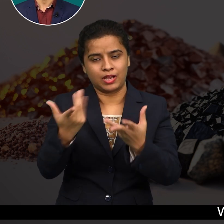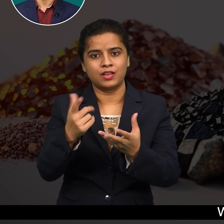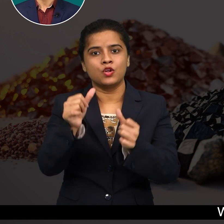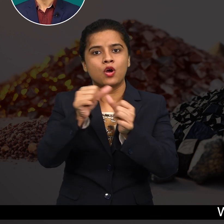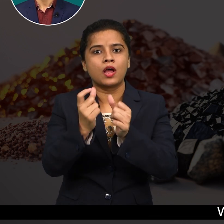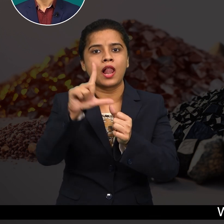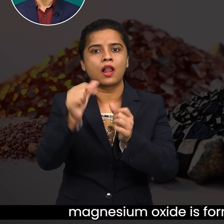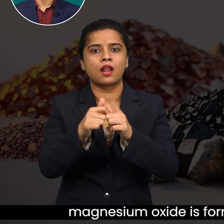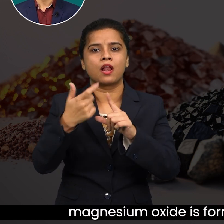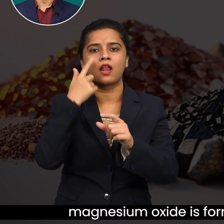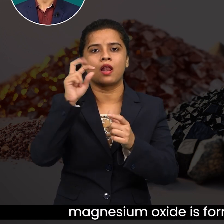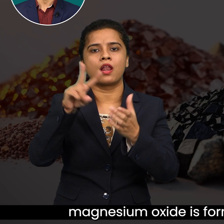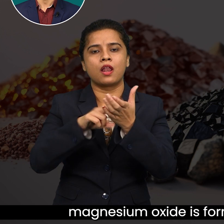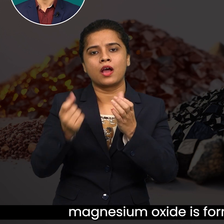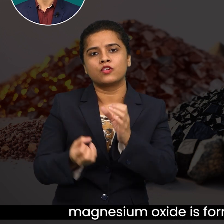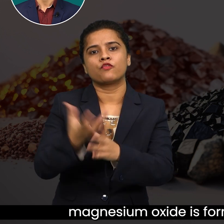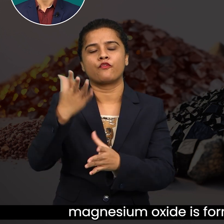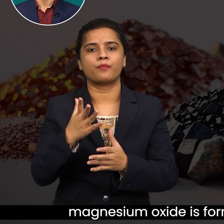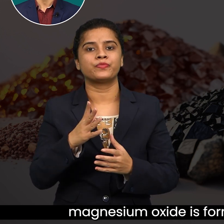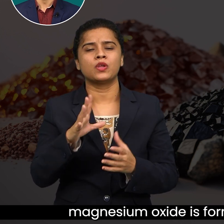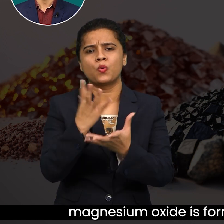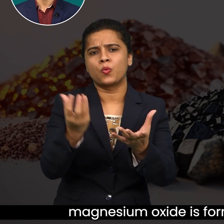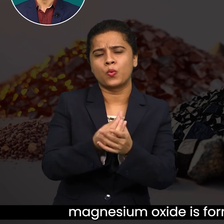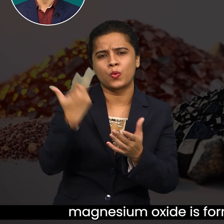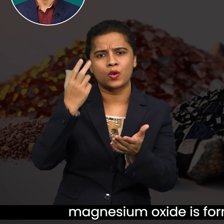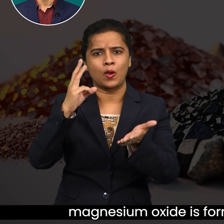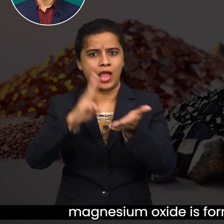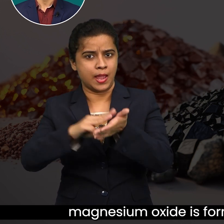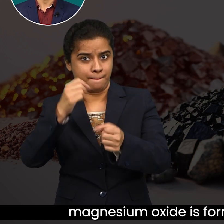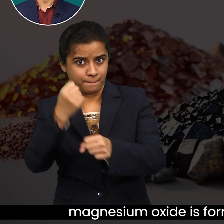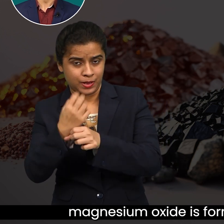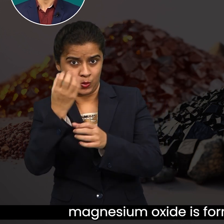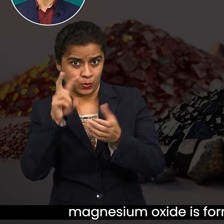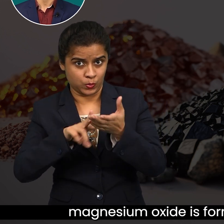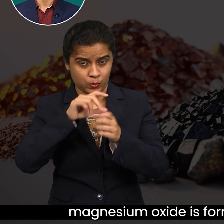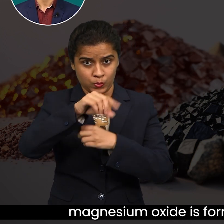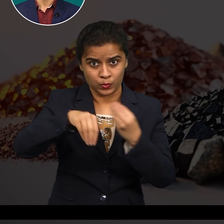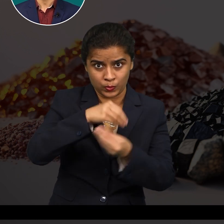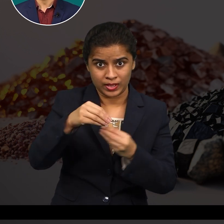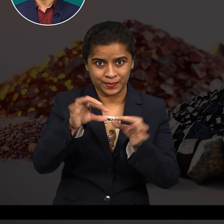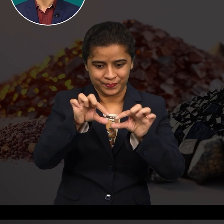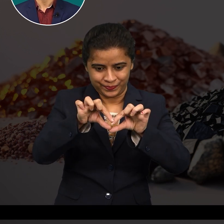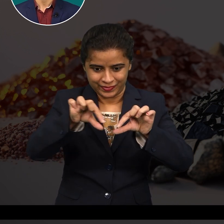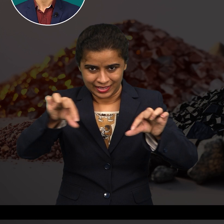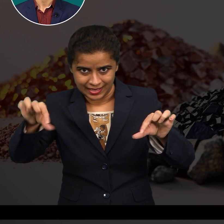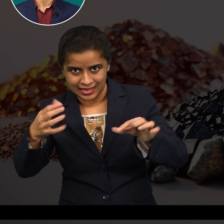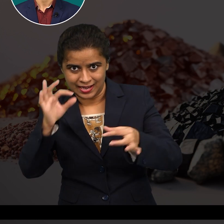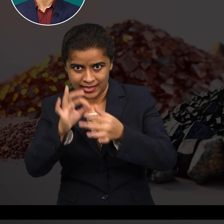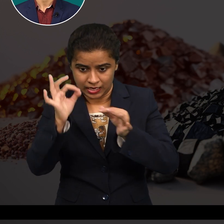We know that magnesium oxide is formed on burning magnesium ribbon in the air.